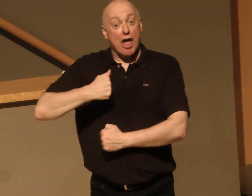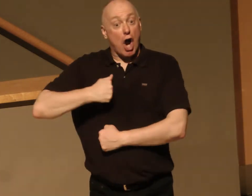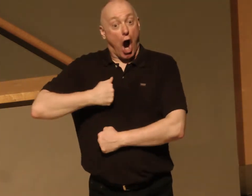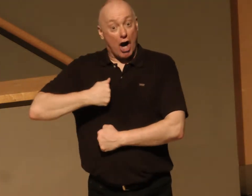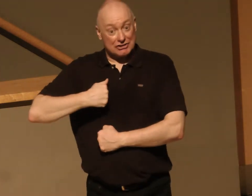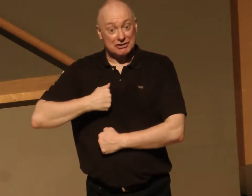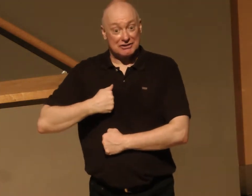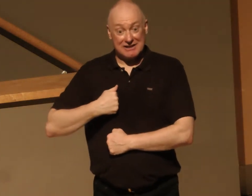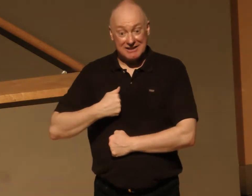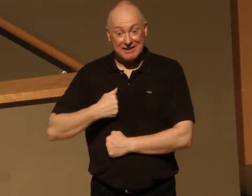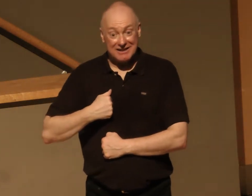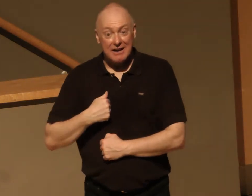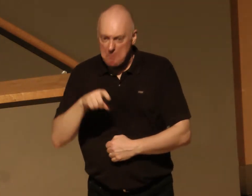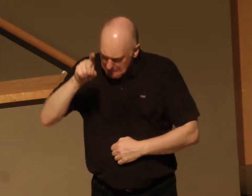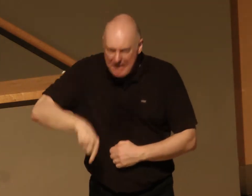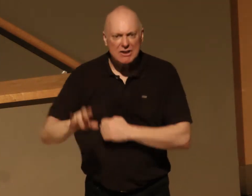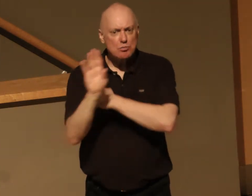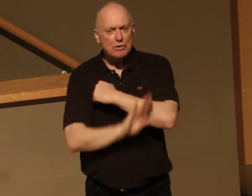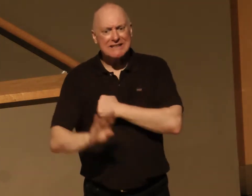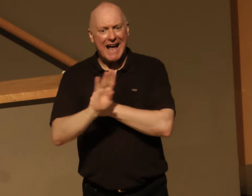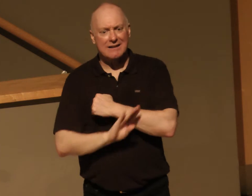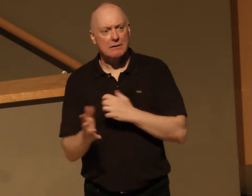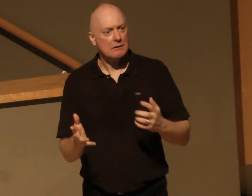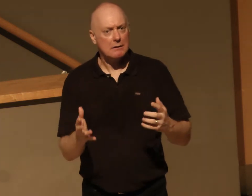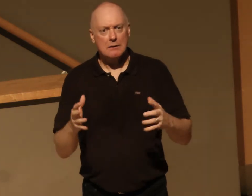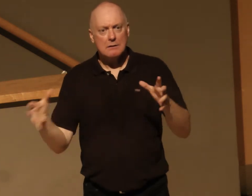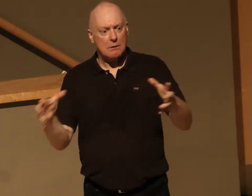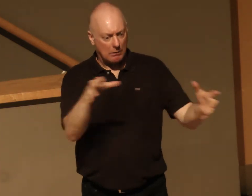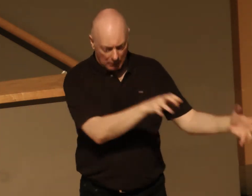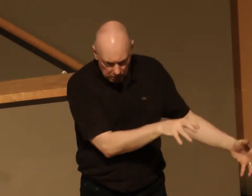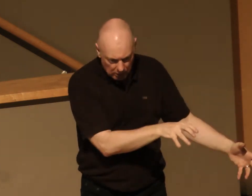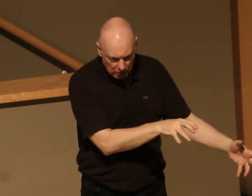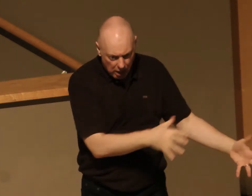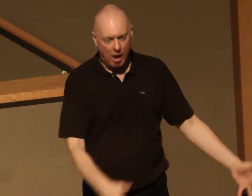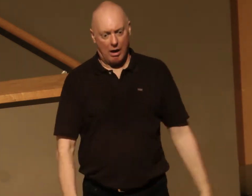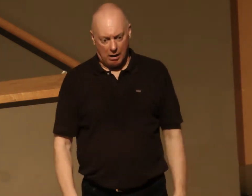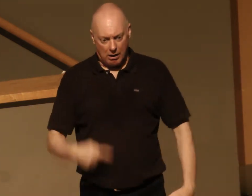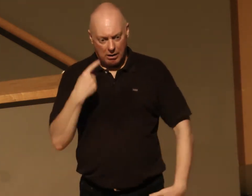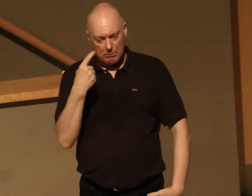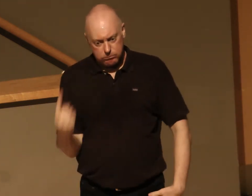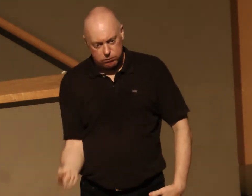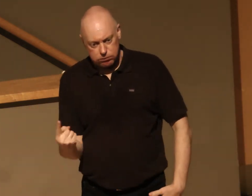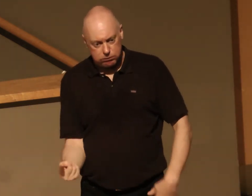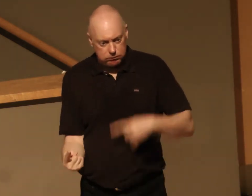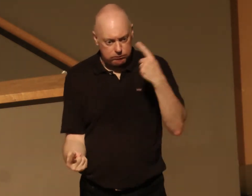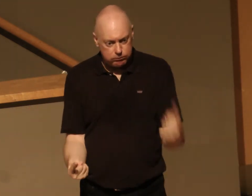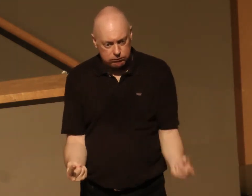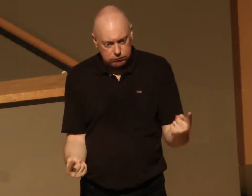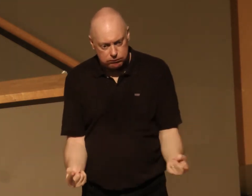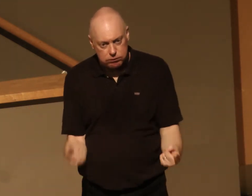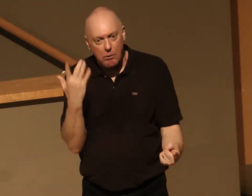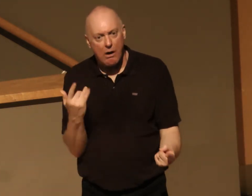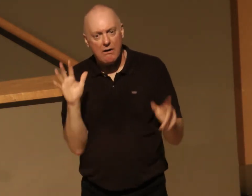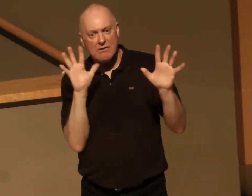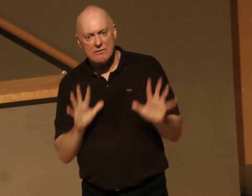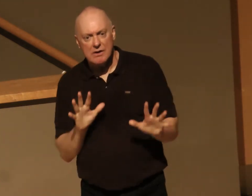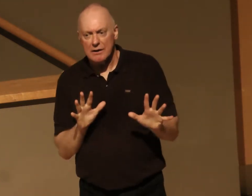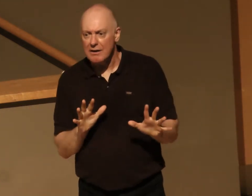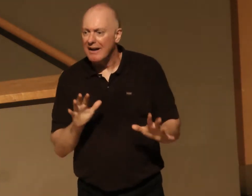this was a big deal that they protect the tomb and now all of a sudden the stone is rolled away they fall down out of terror and fear and the Bible says it's like they're dead